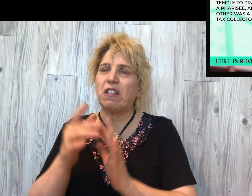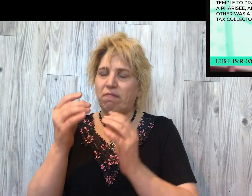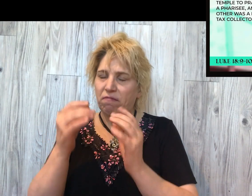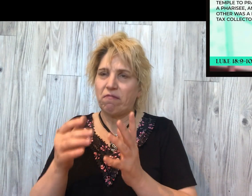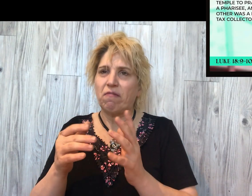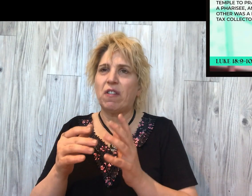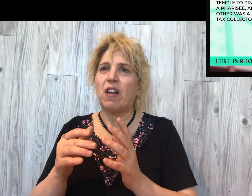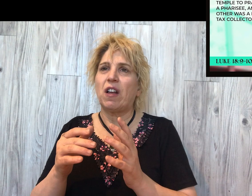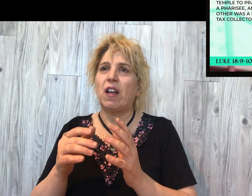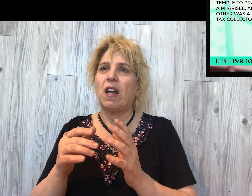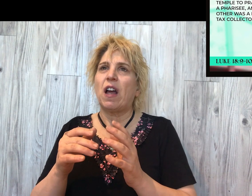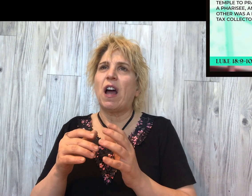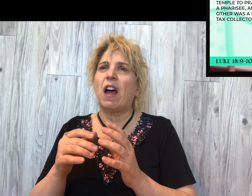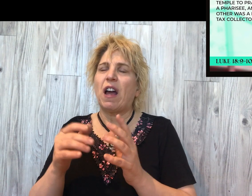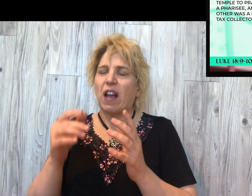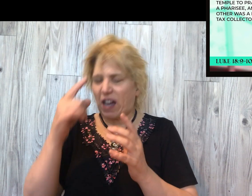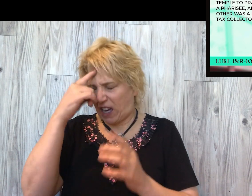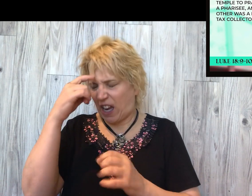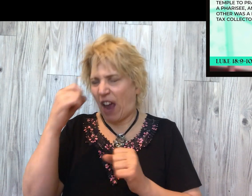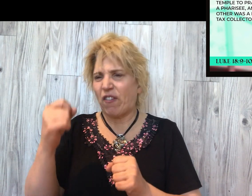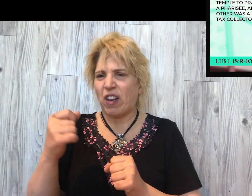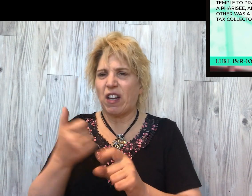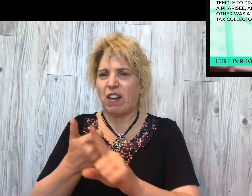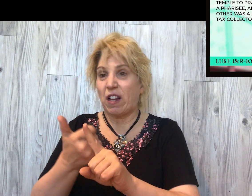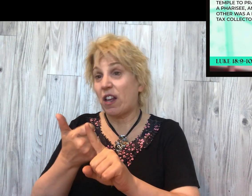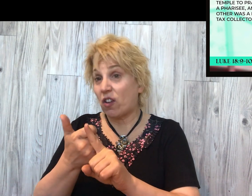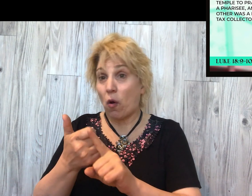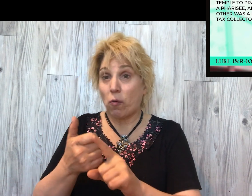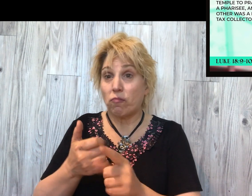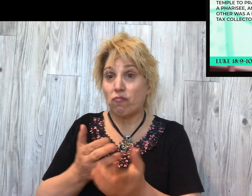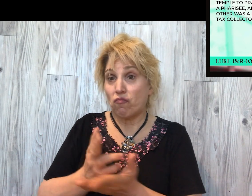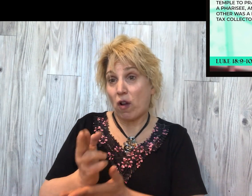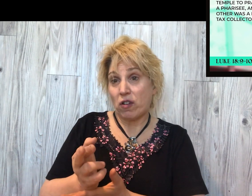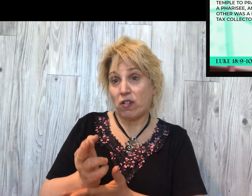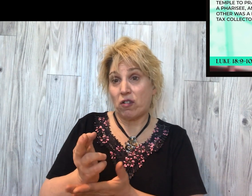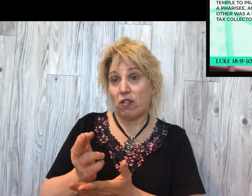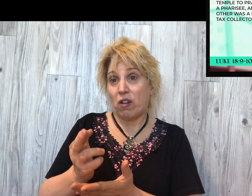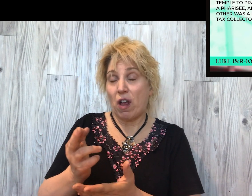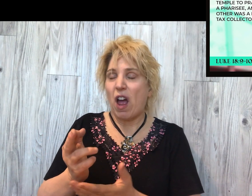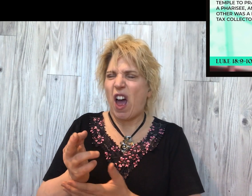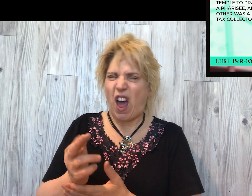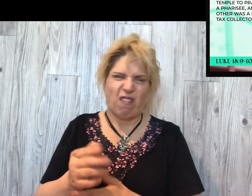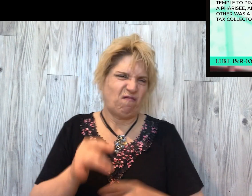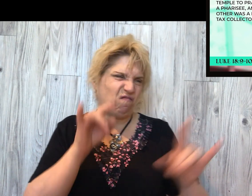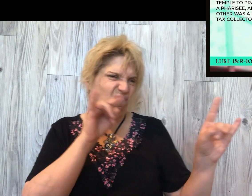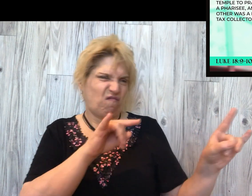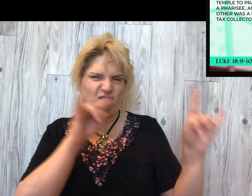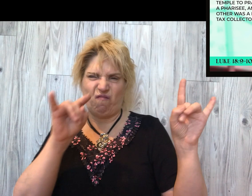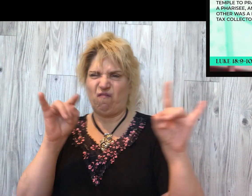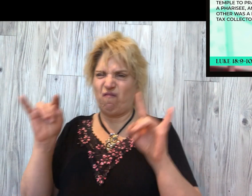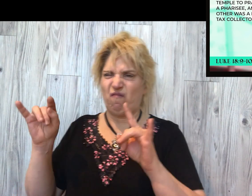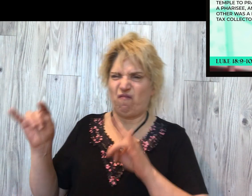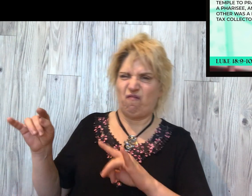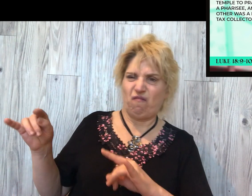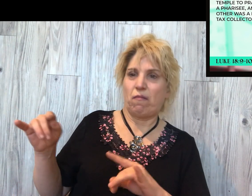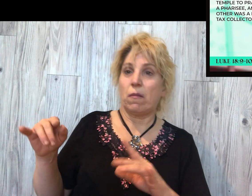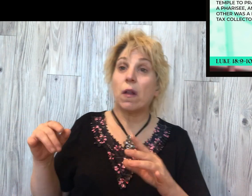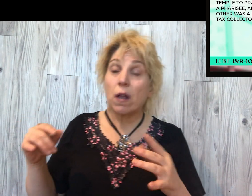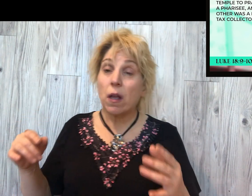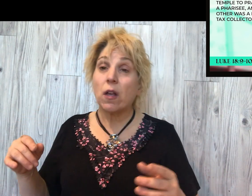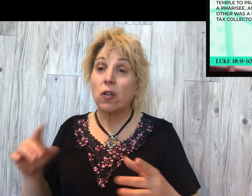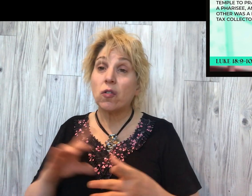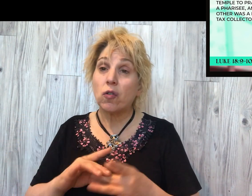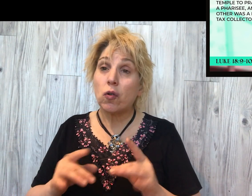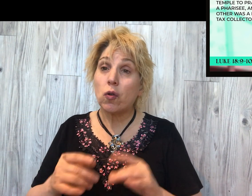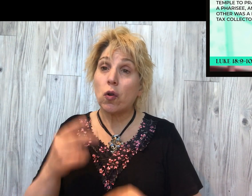to some who had great confidence in their own righteousness and scorned everyone else. Here's a